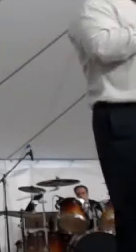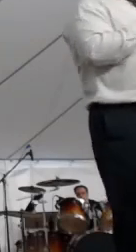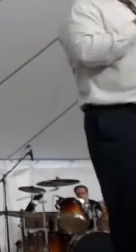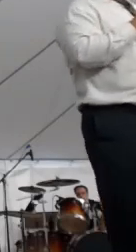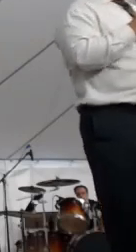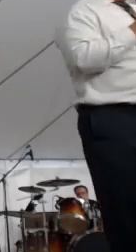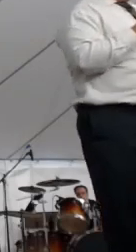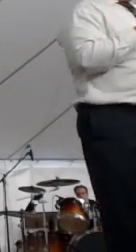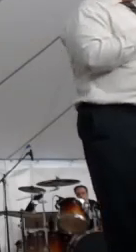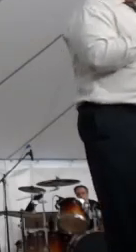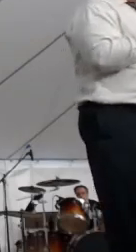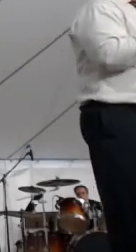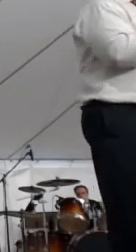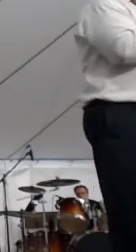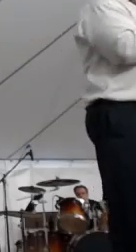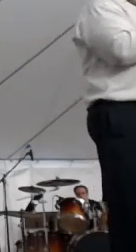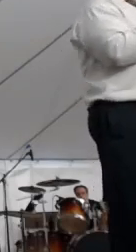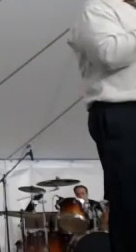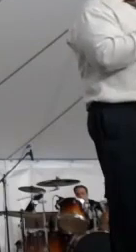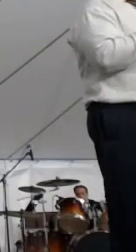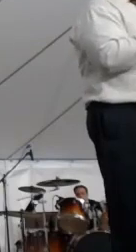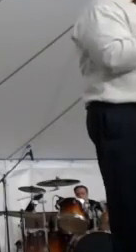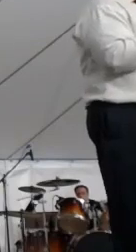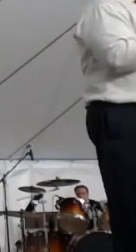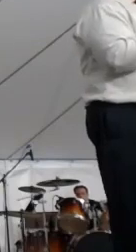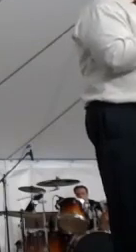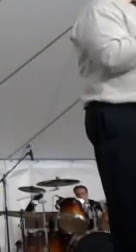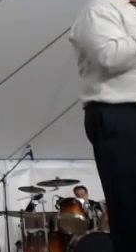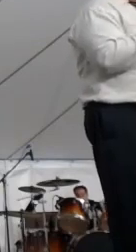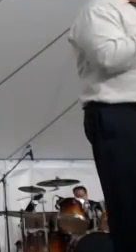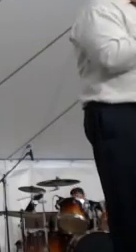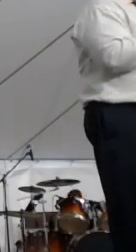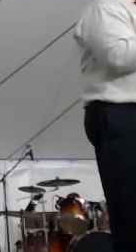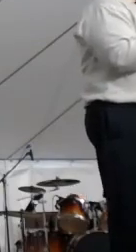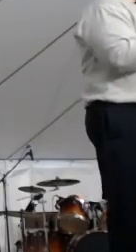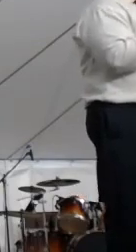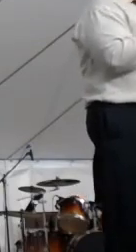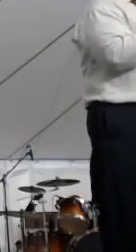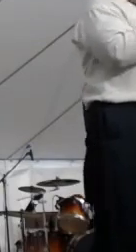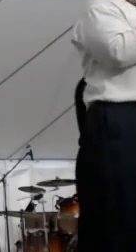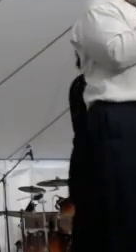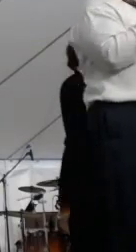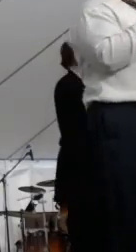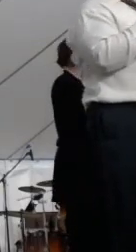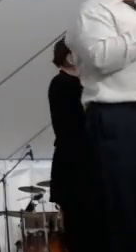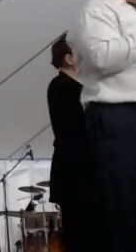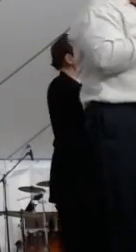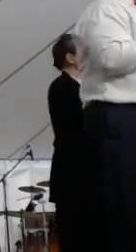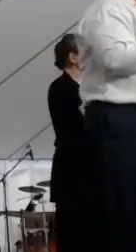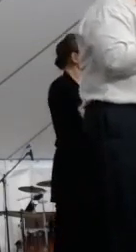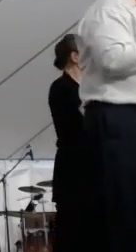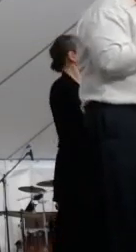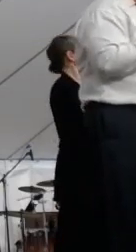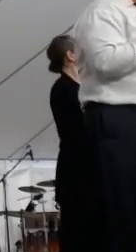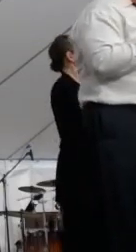verse 23, that he that looked in the mirror, but immediately forgets what manner of man he was.